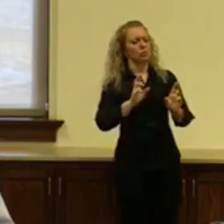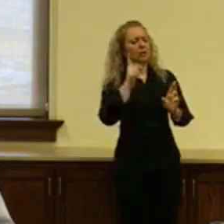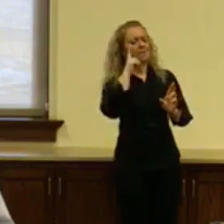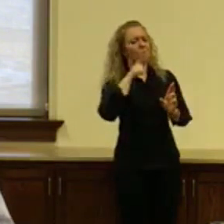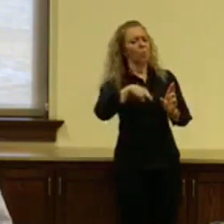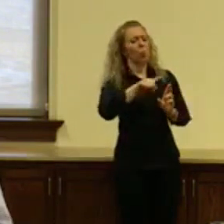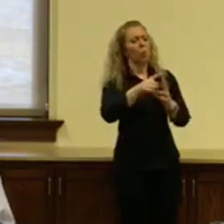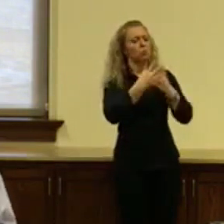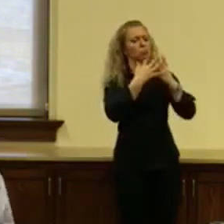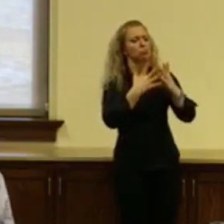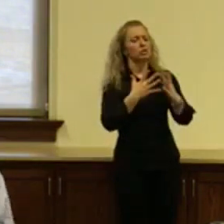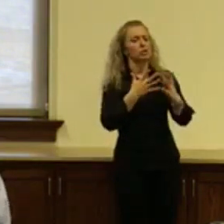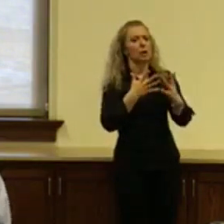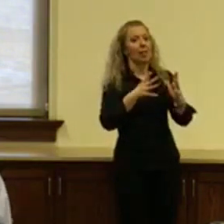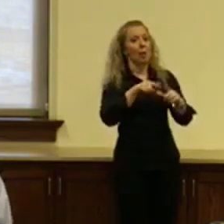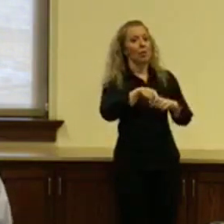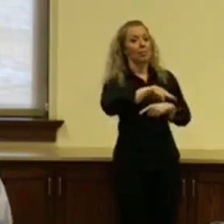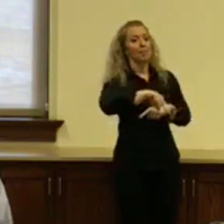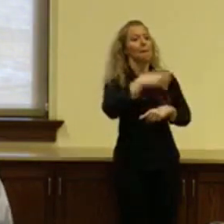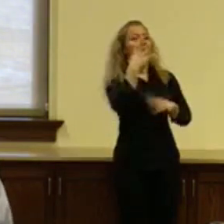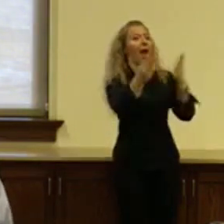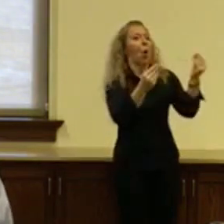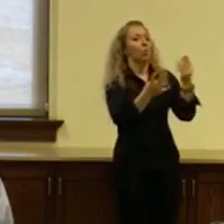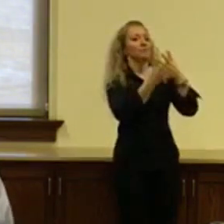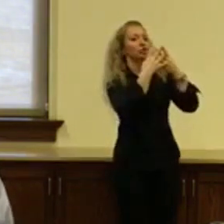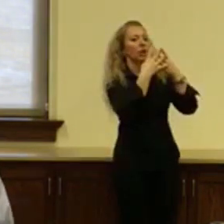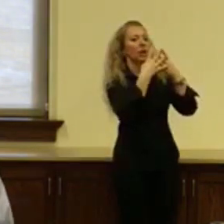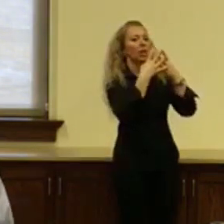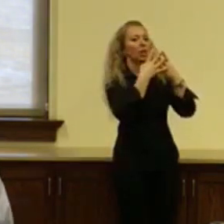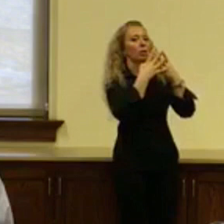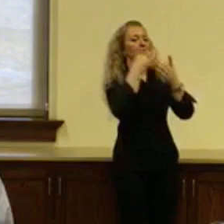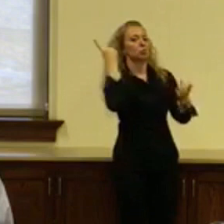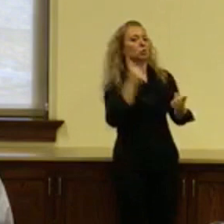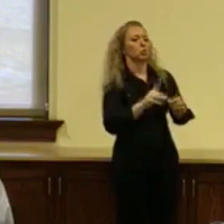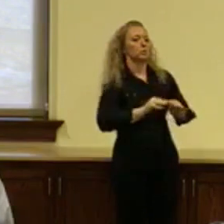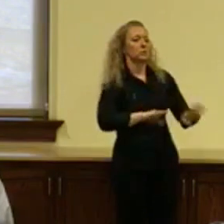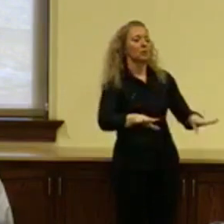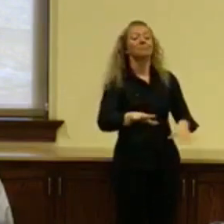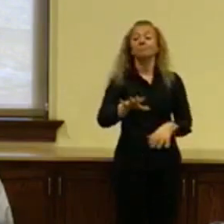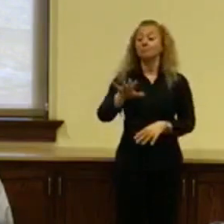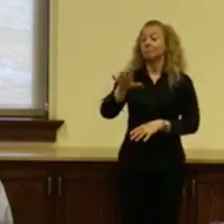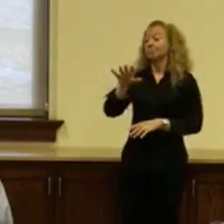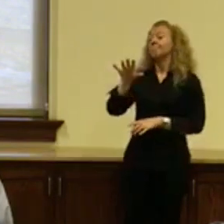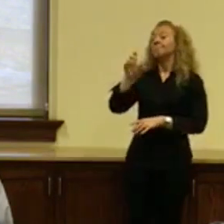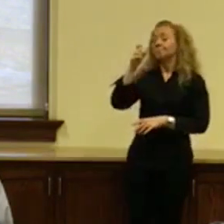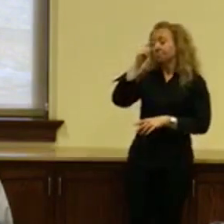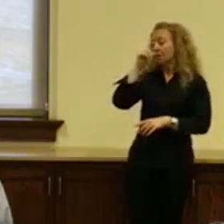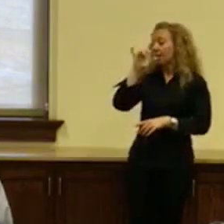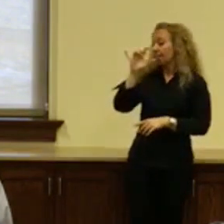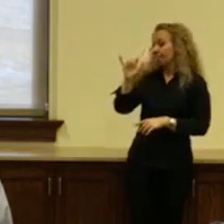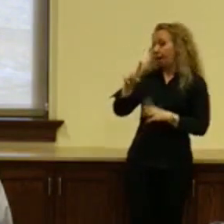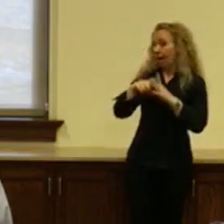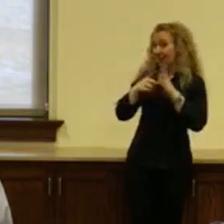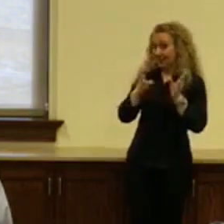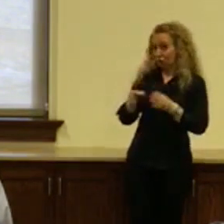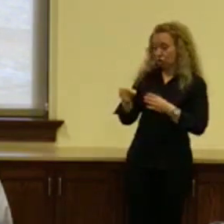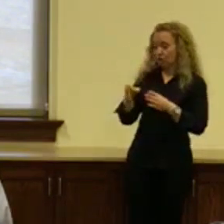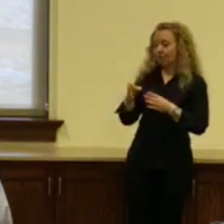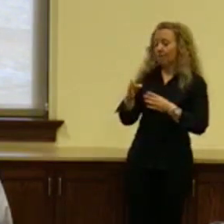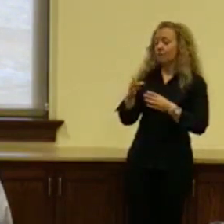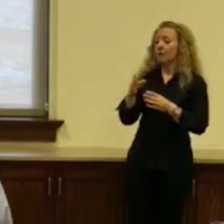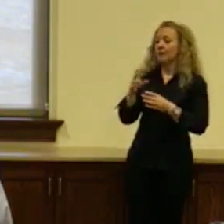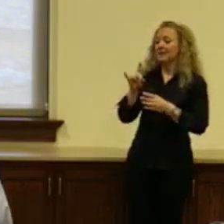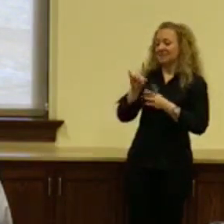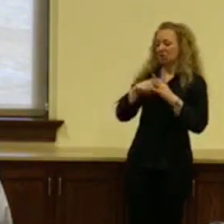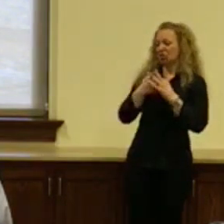Allegheny County Jail to prevent the spread of COVID-19? That's been an initiative that has really begun starting